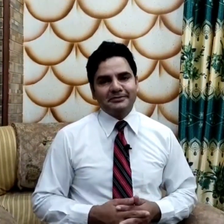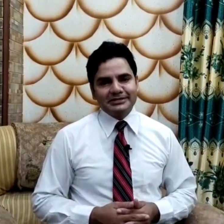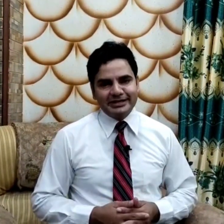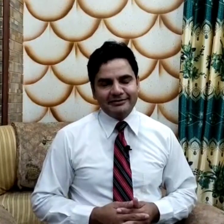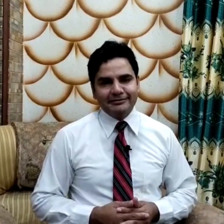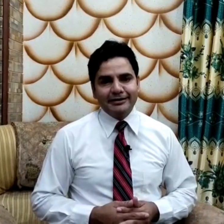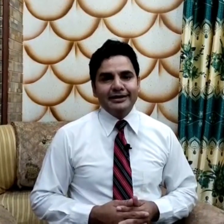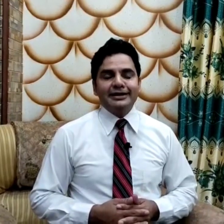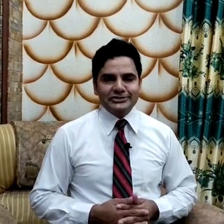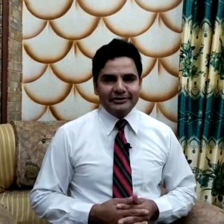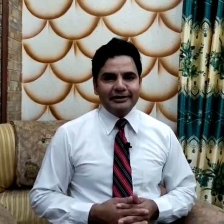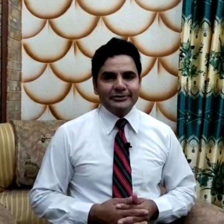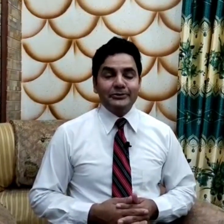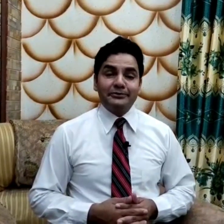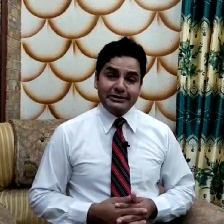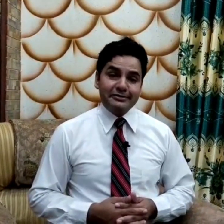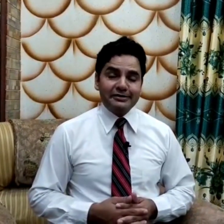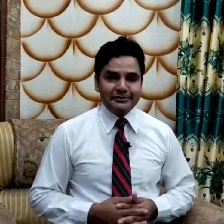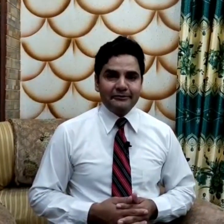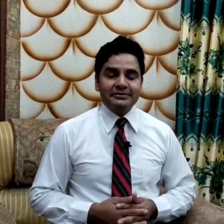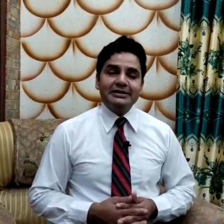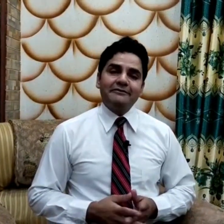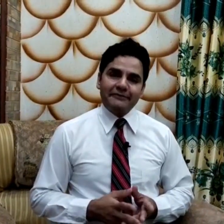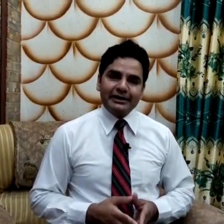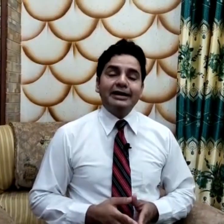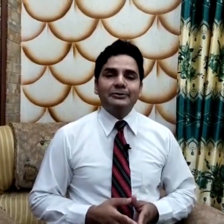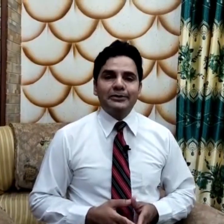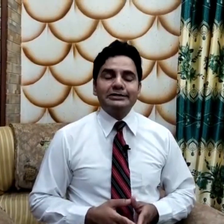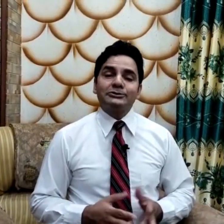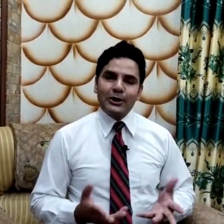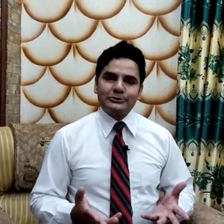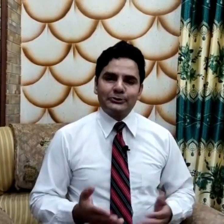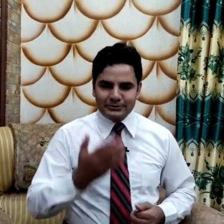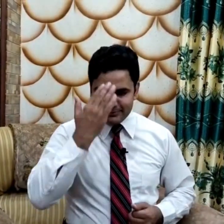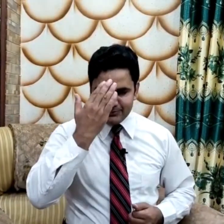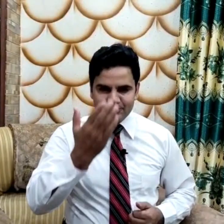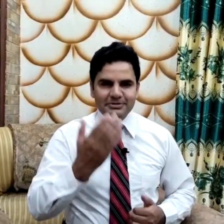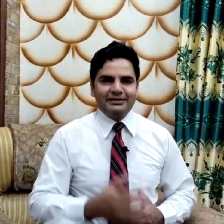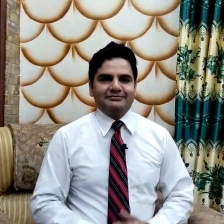my channel and share it to your near and dear friend and colleagues also. Goodbye.